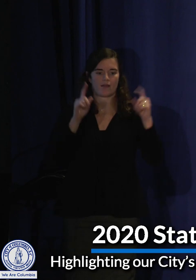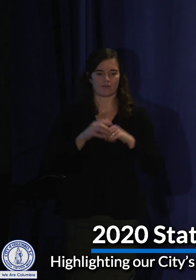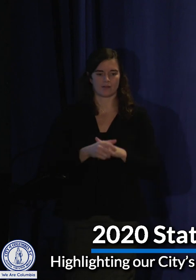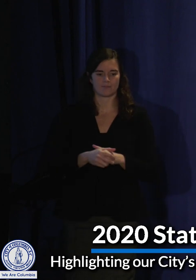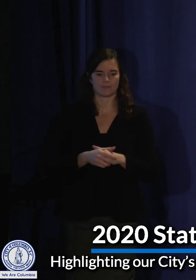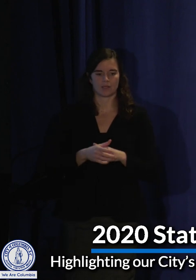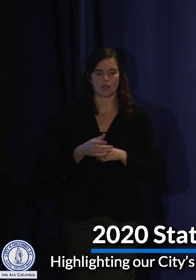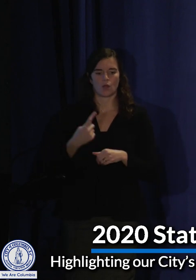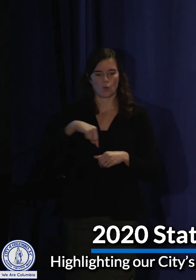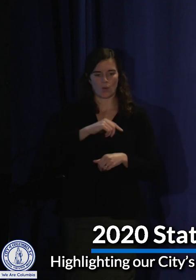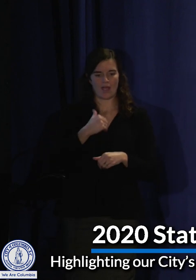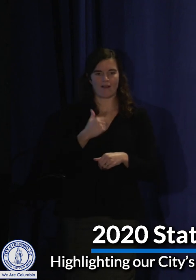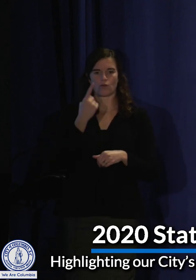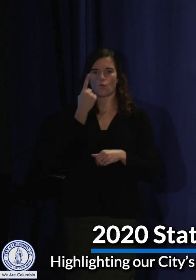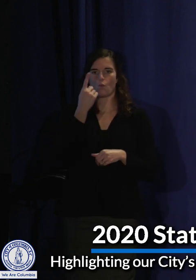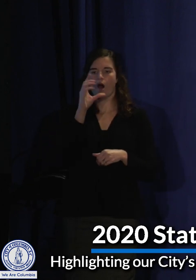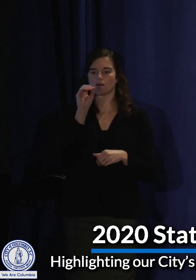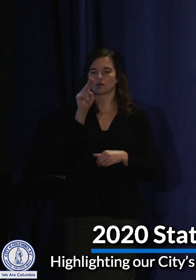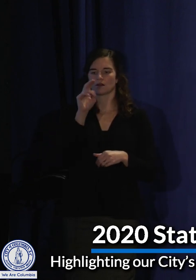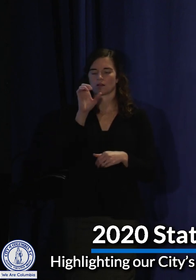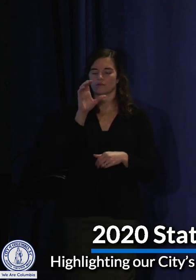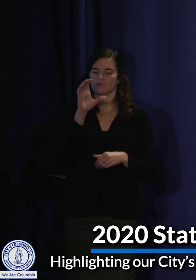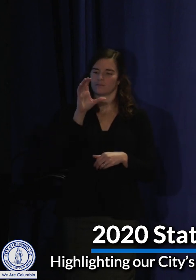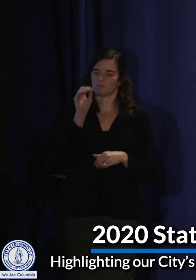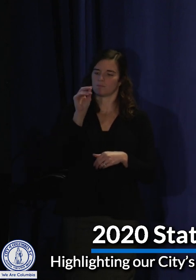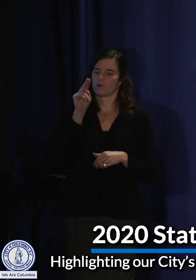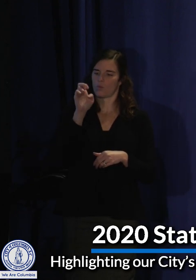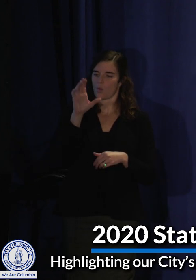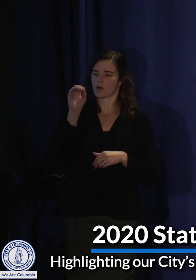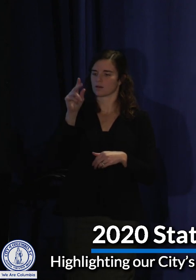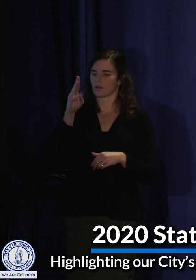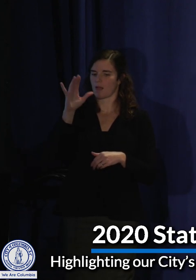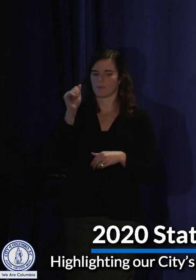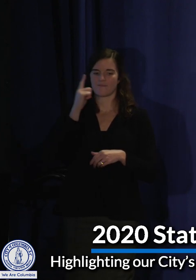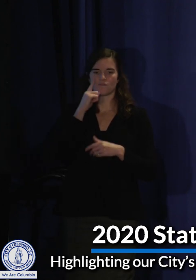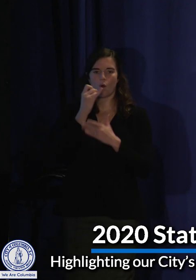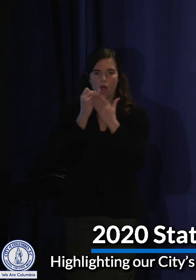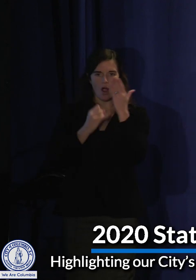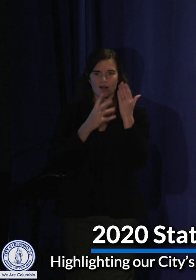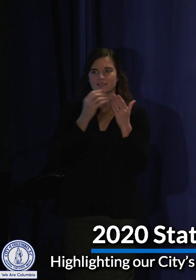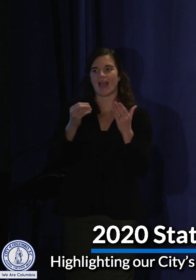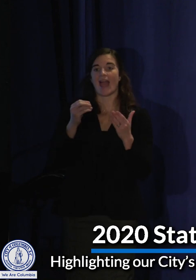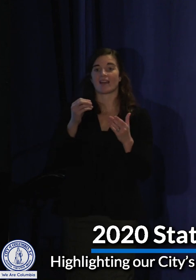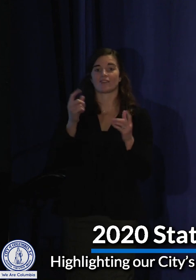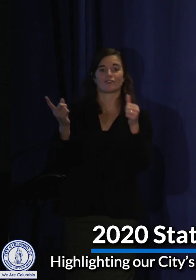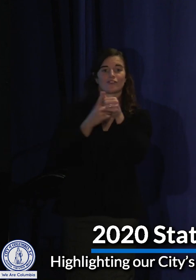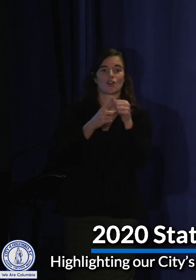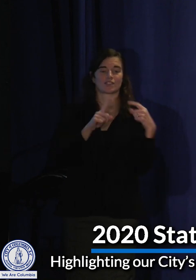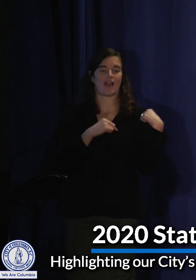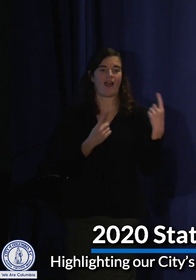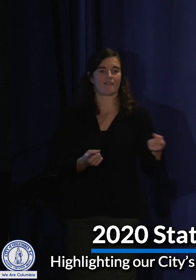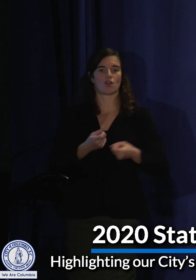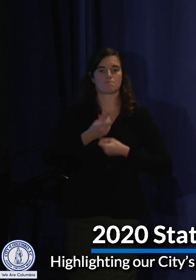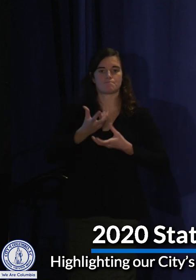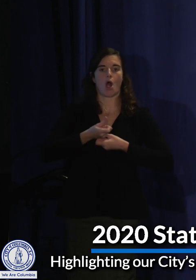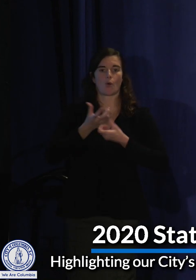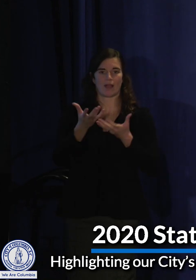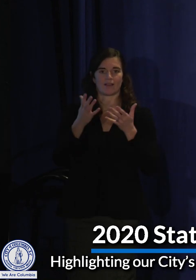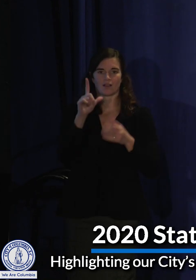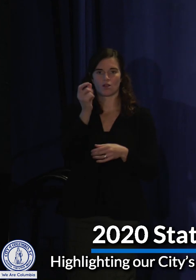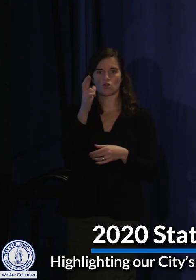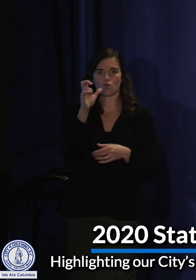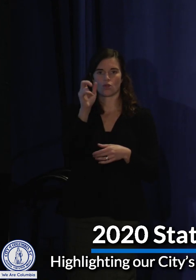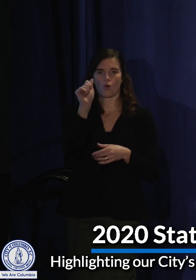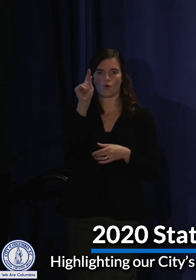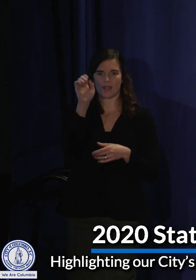Arts and Culture. We instituted the first ever Poet Laureate, and another round of applause for Dr. Ed Madden.